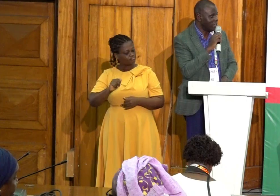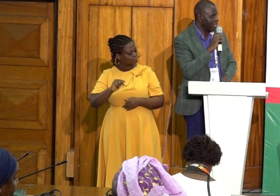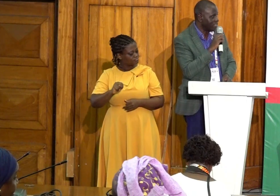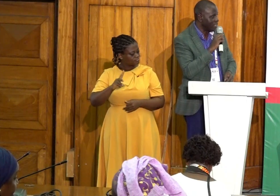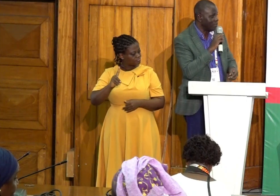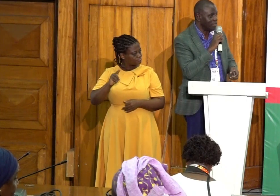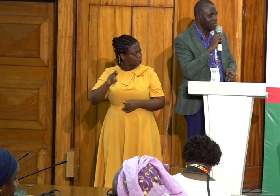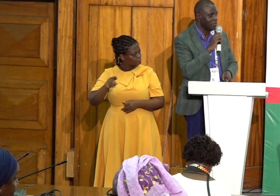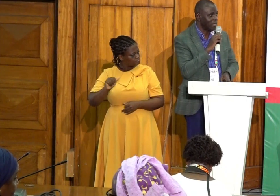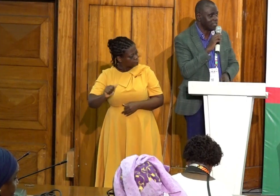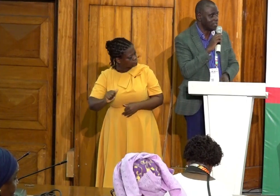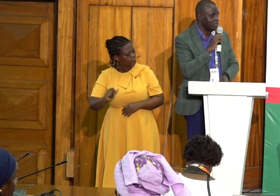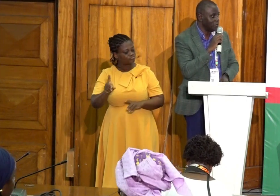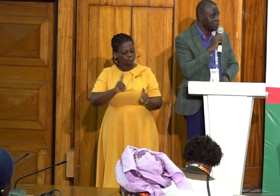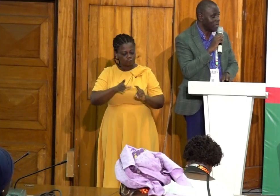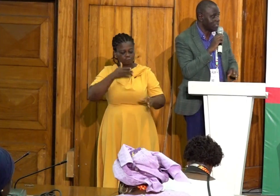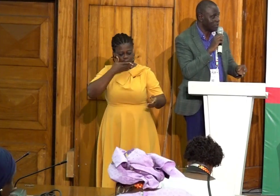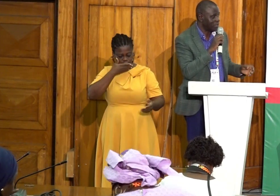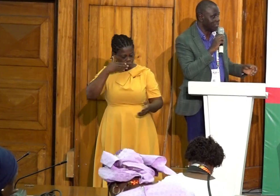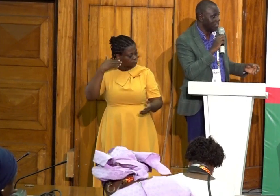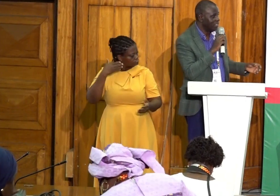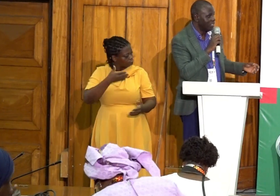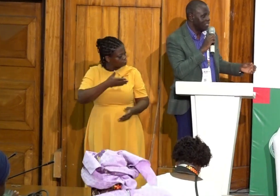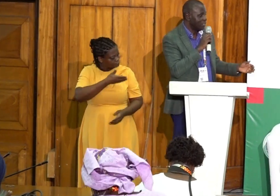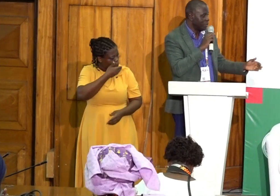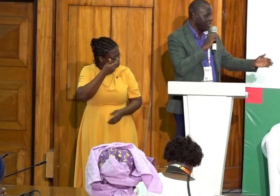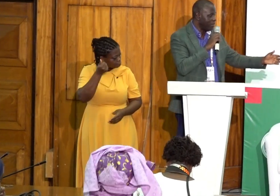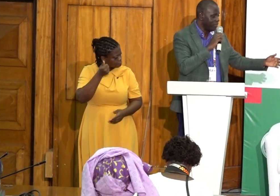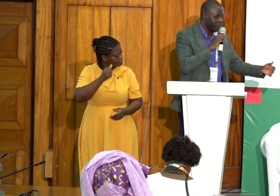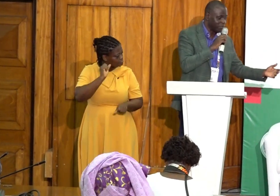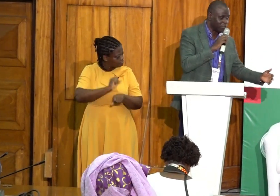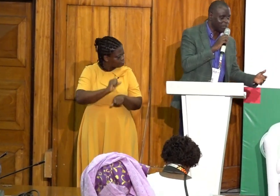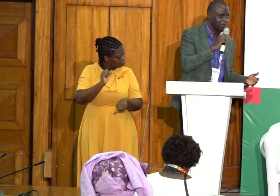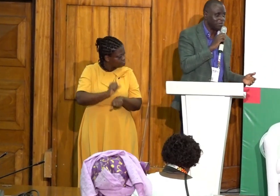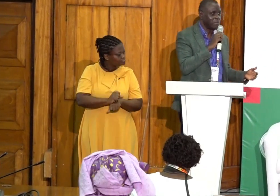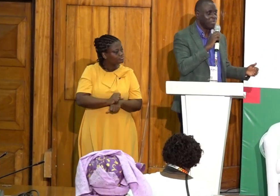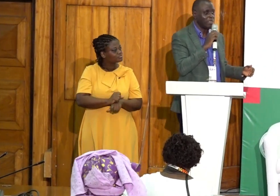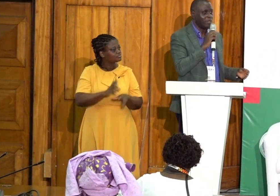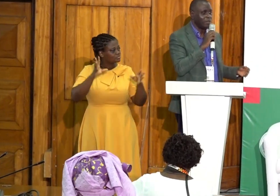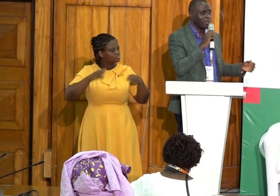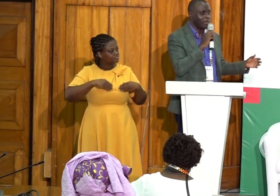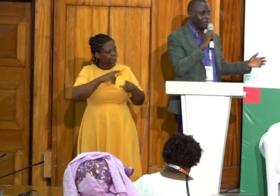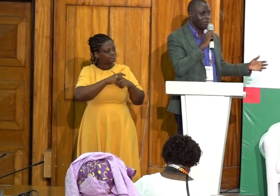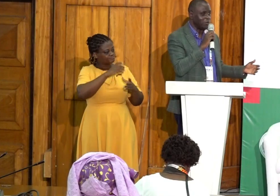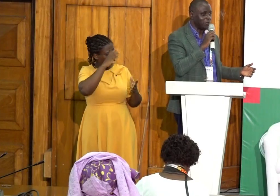I would like Sandra to accept that we have a photo,